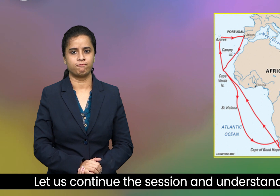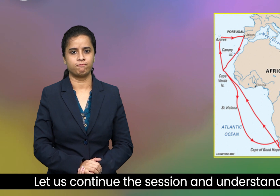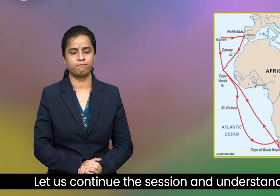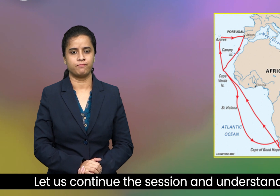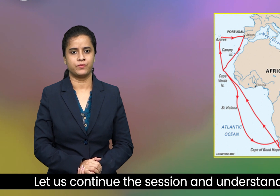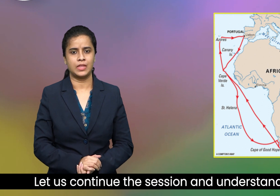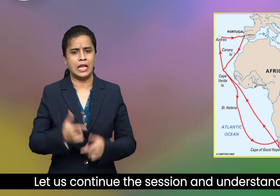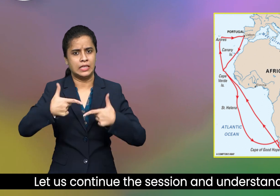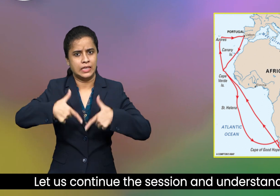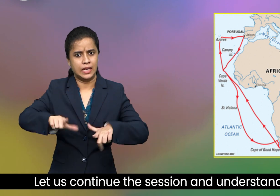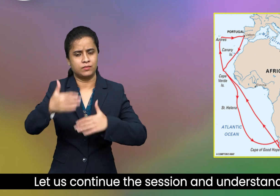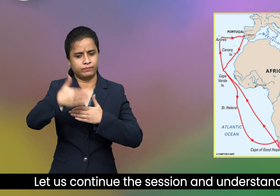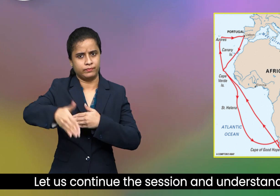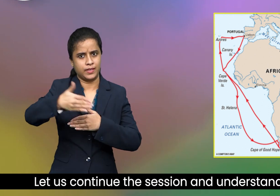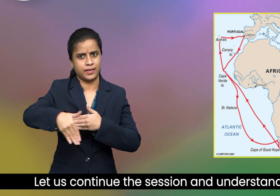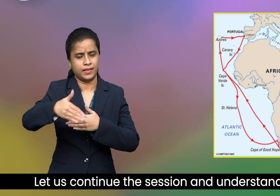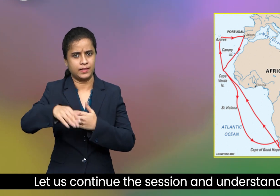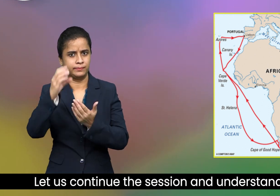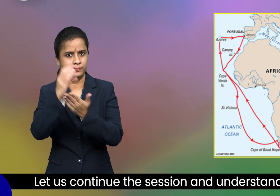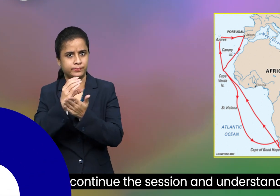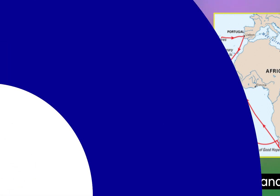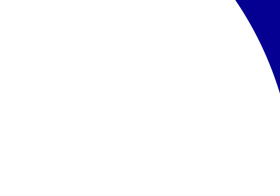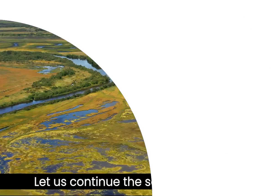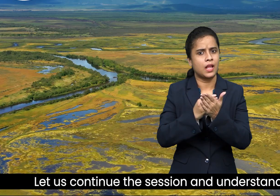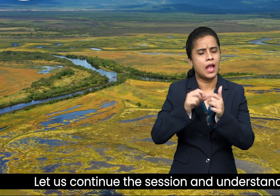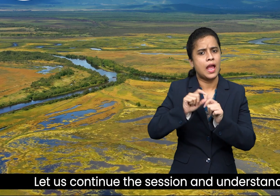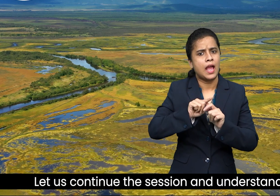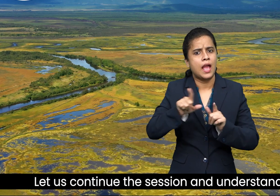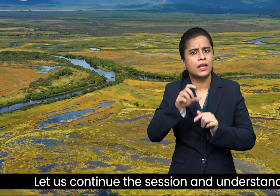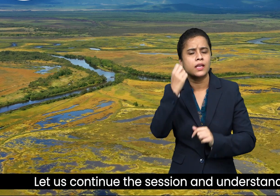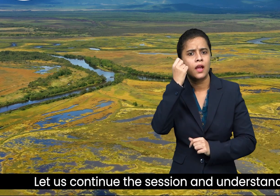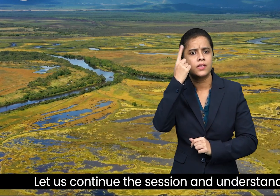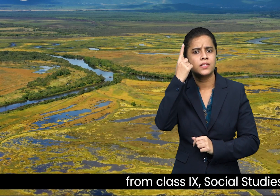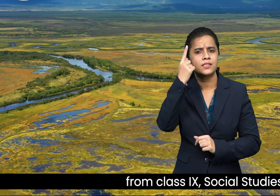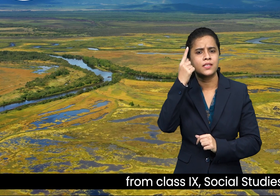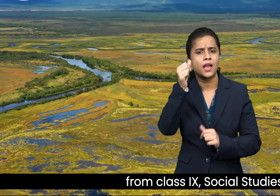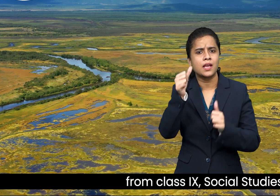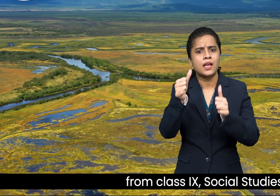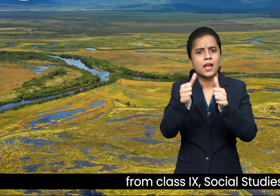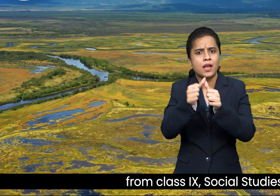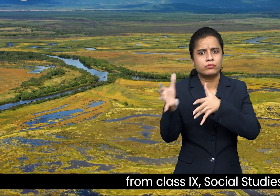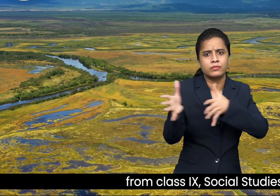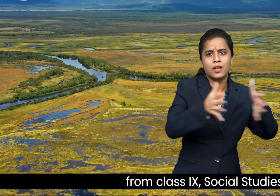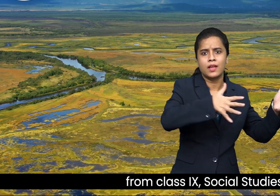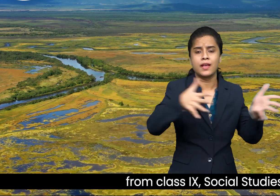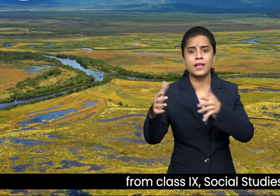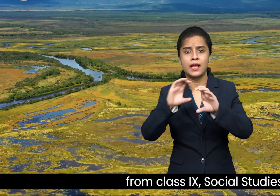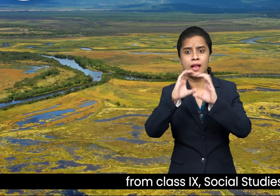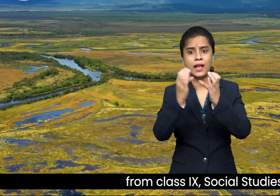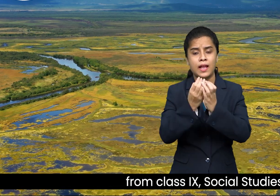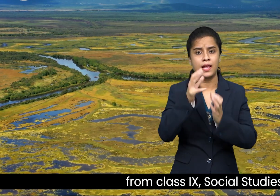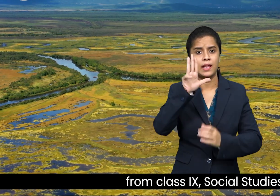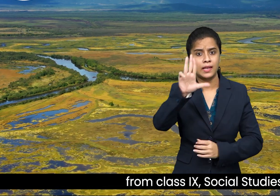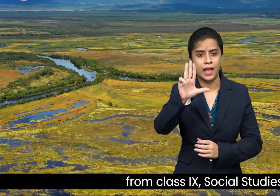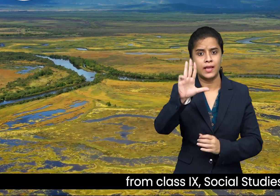Let us continue the session and understand the atmosphere from class 9th